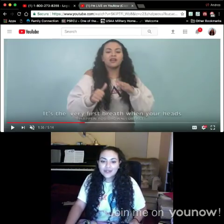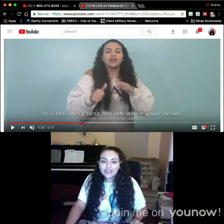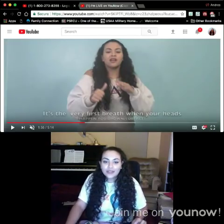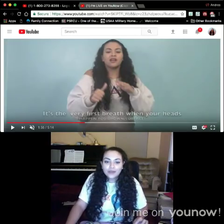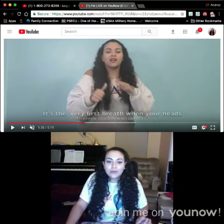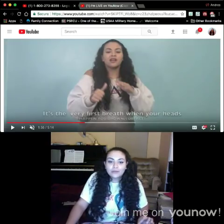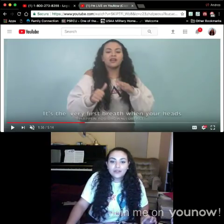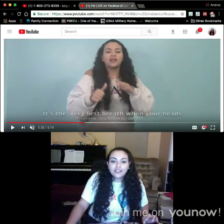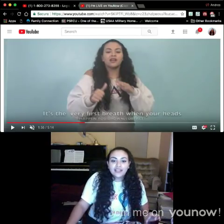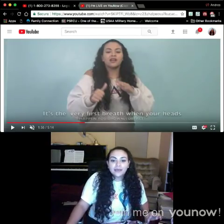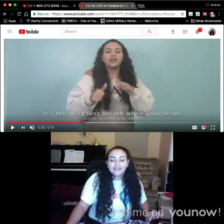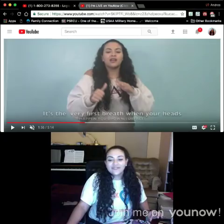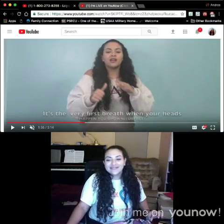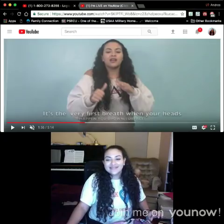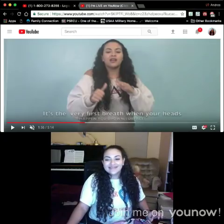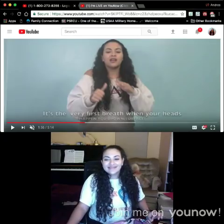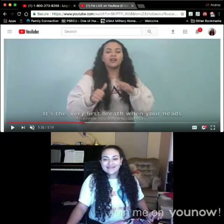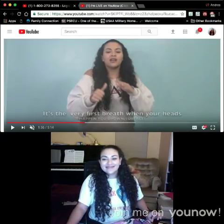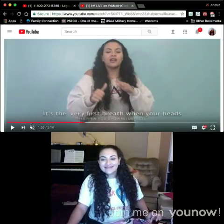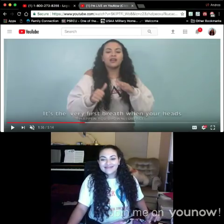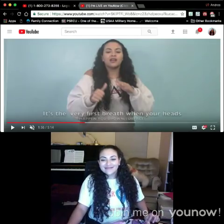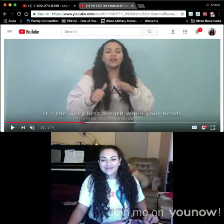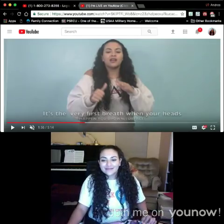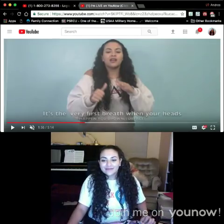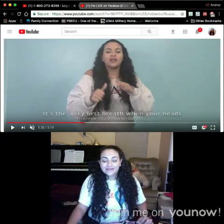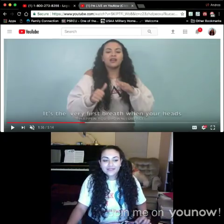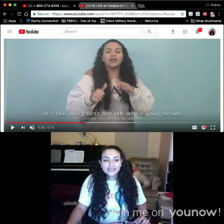you. Thank you, Bearded Gamer.